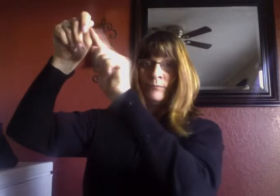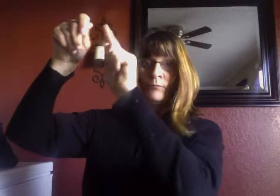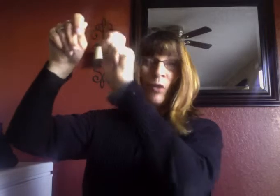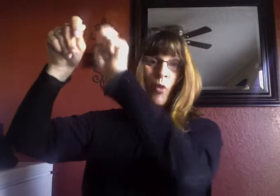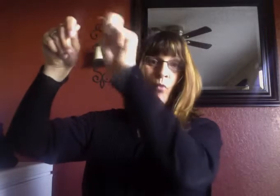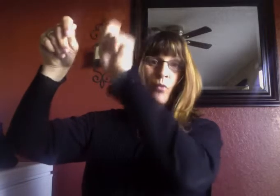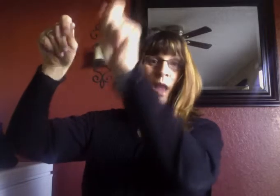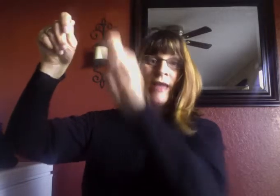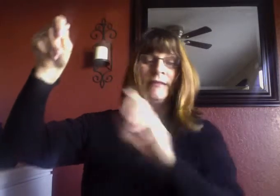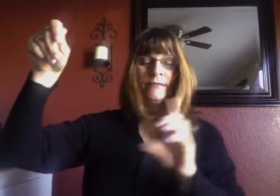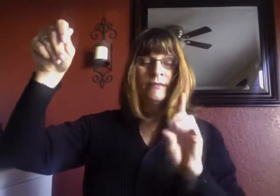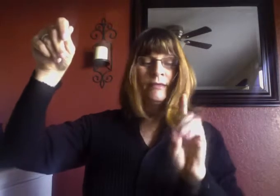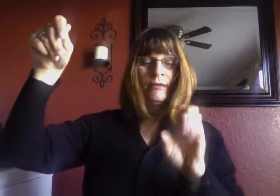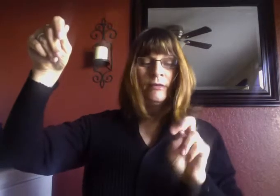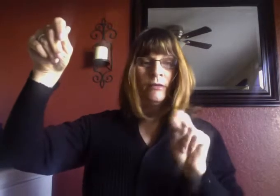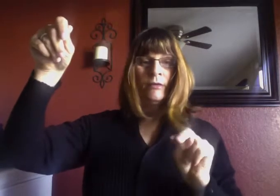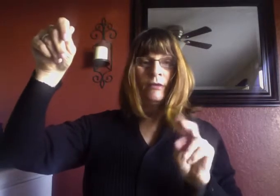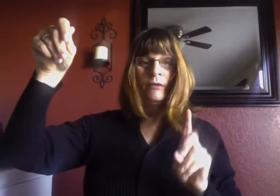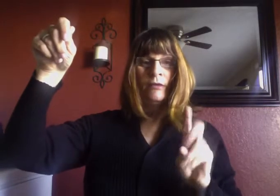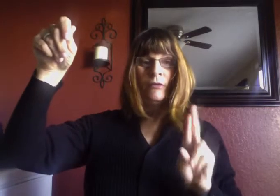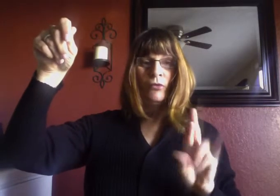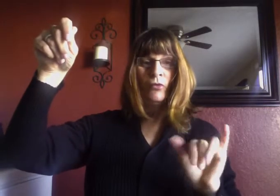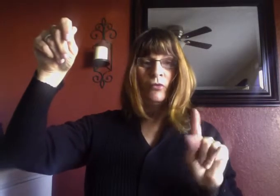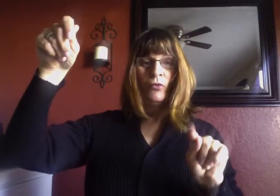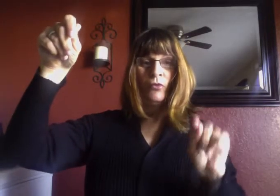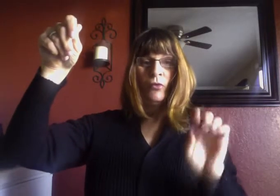In the middle of the arrow, put cell body.